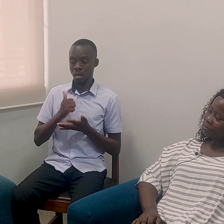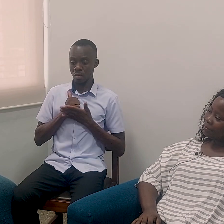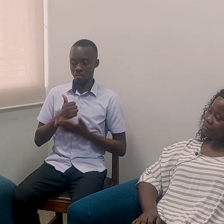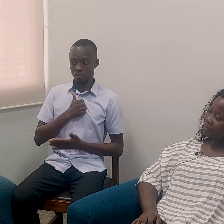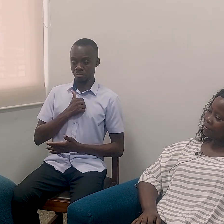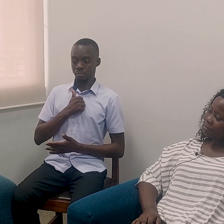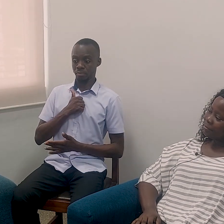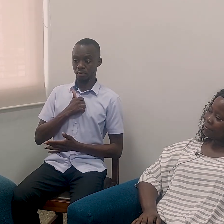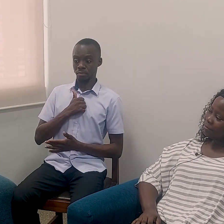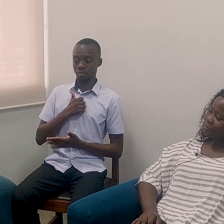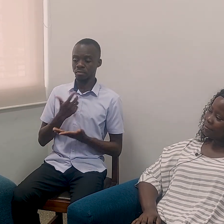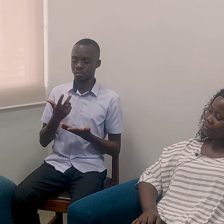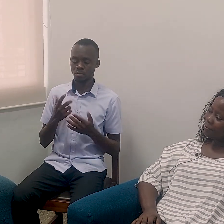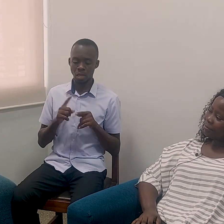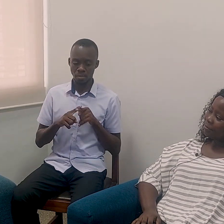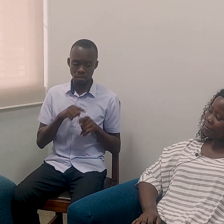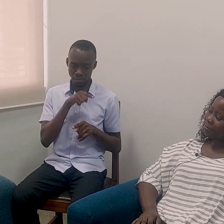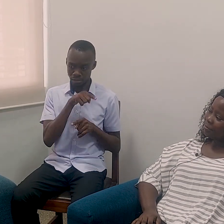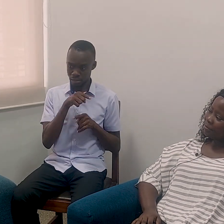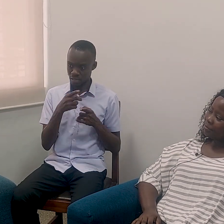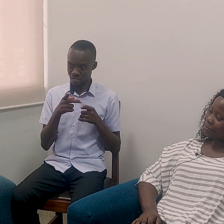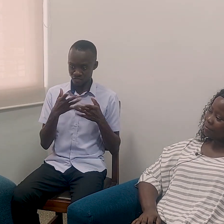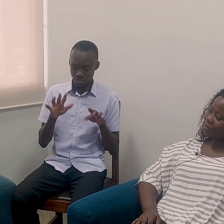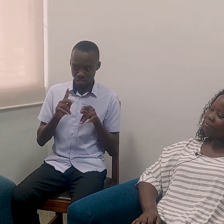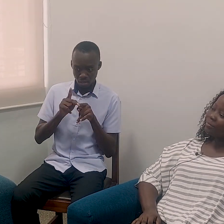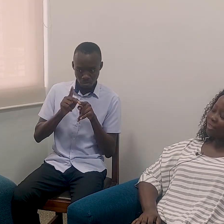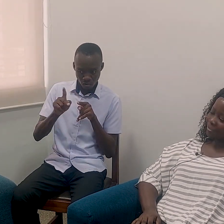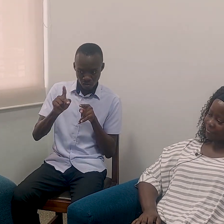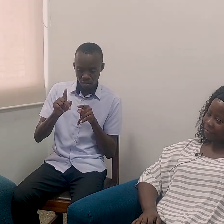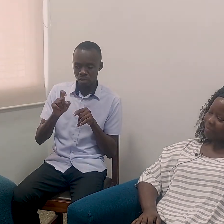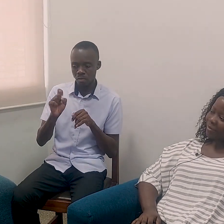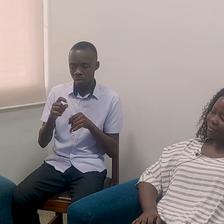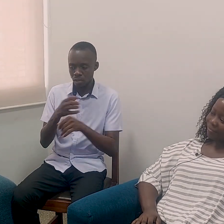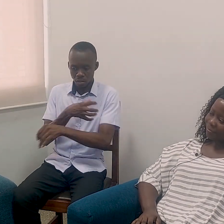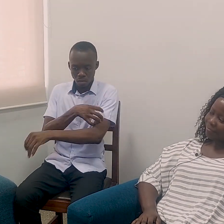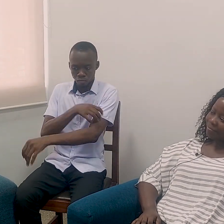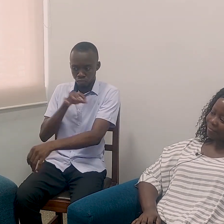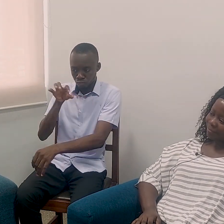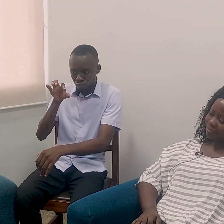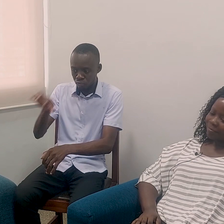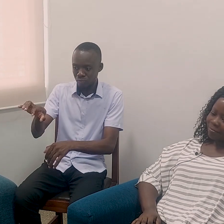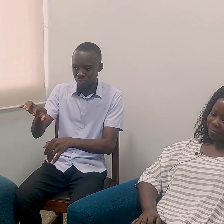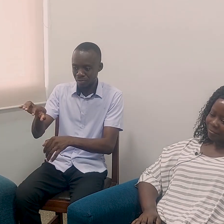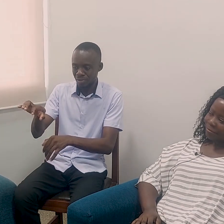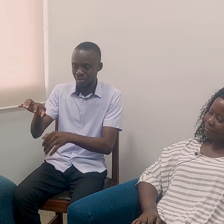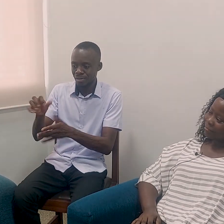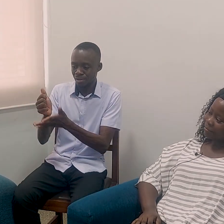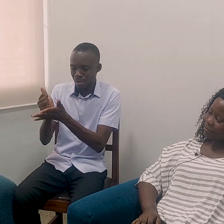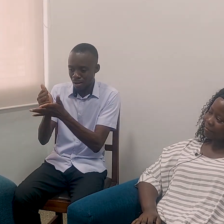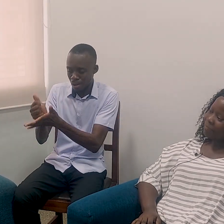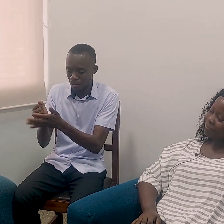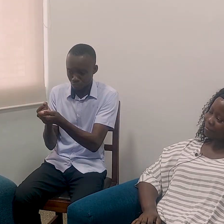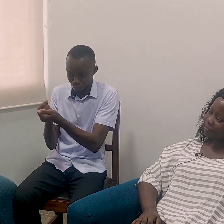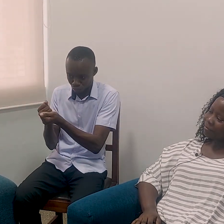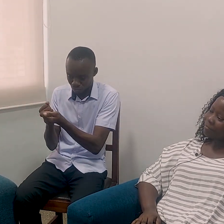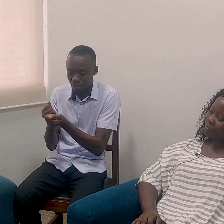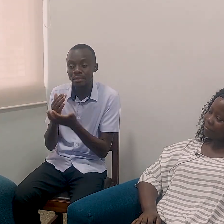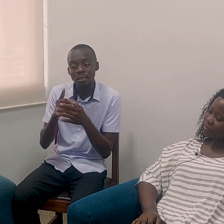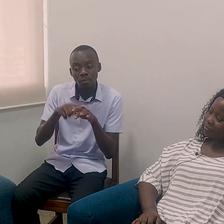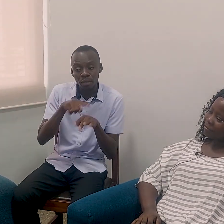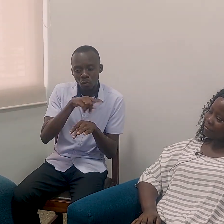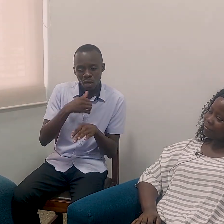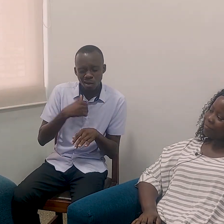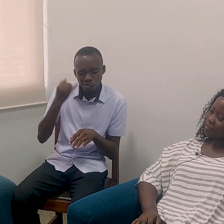a practitioner is to empower you to develop your own solutions. Sometimes you suggest alternates, sometimes you